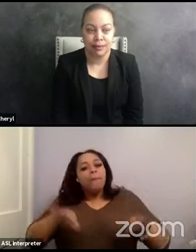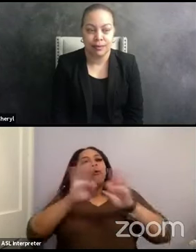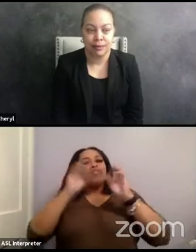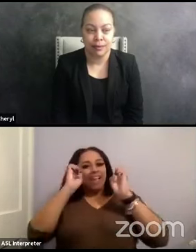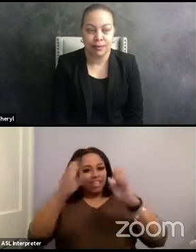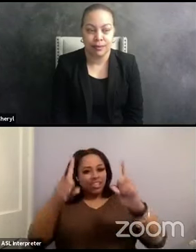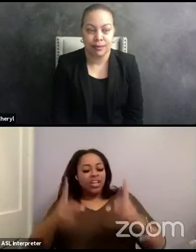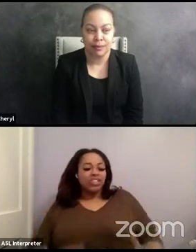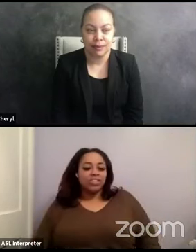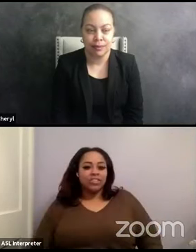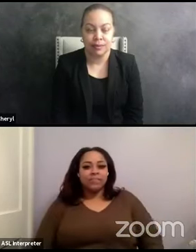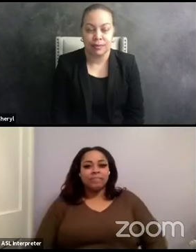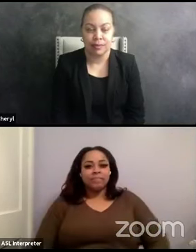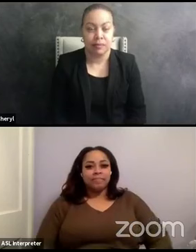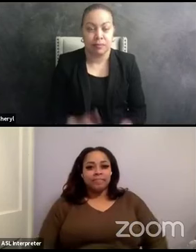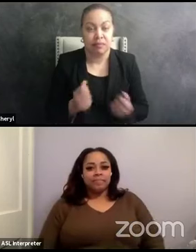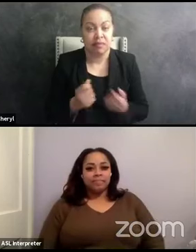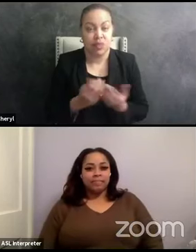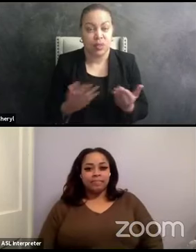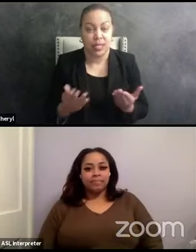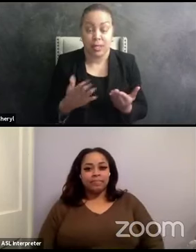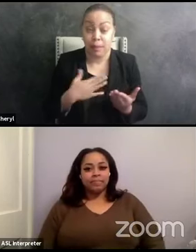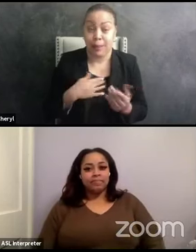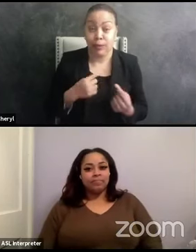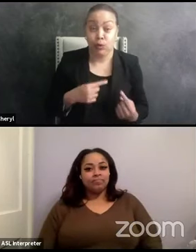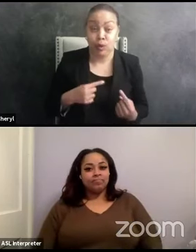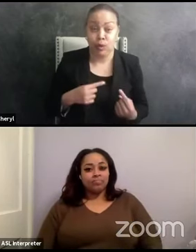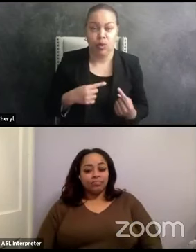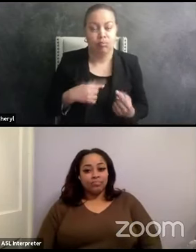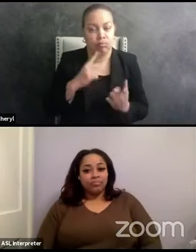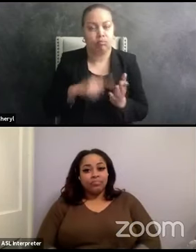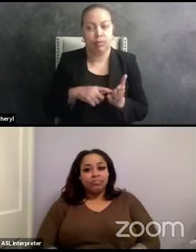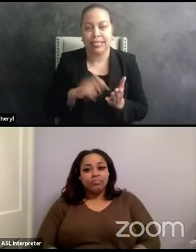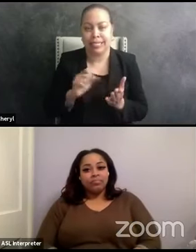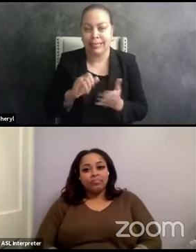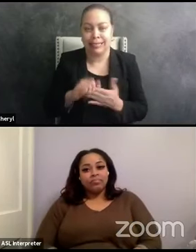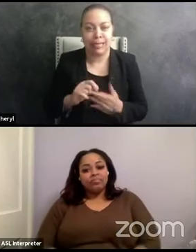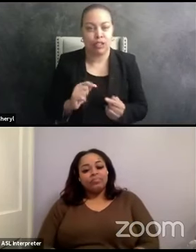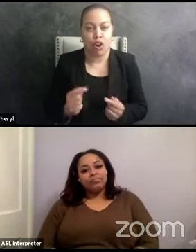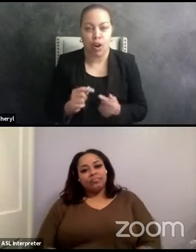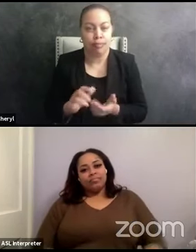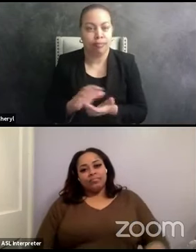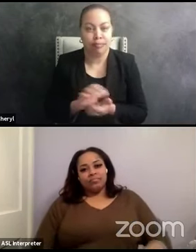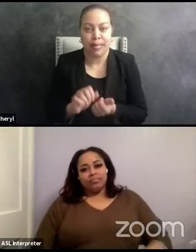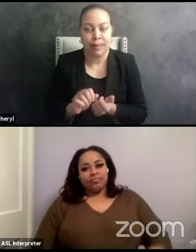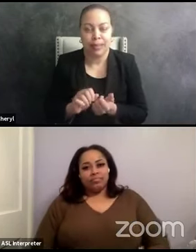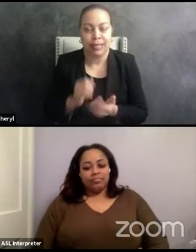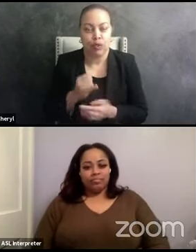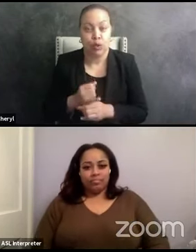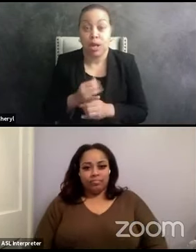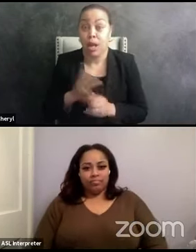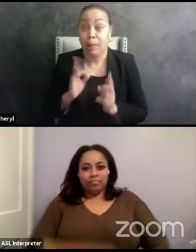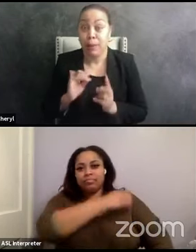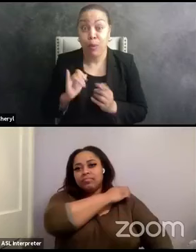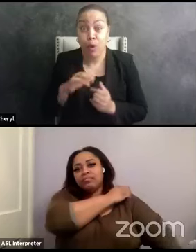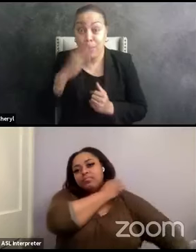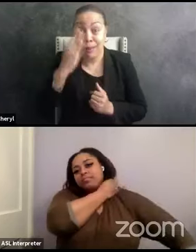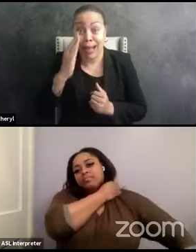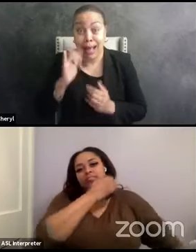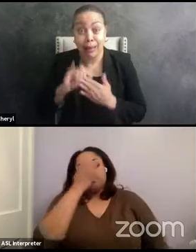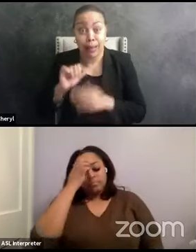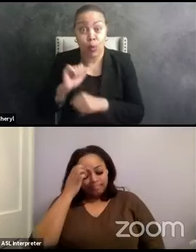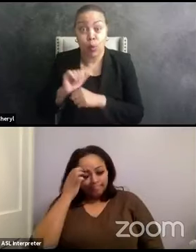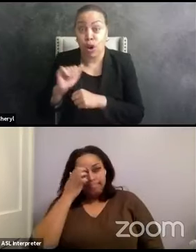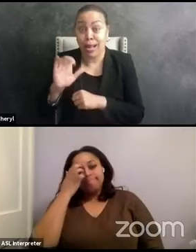couple of things. Like, my struggle is knowing that it is a harmful institution. I don't know any black people in academia who come out of it whole, ever.